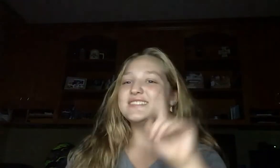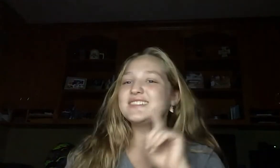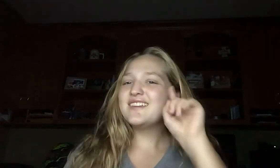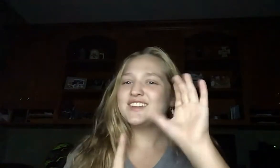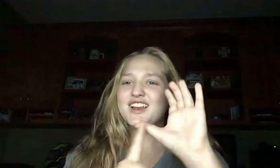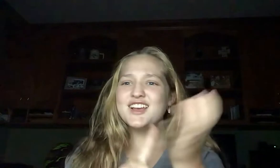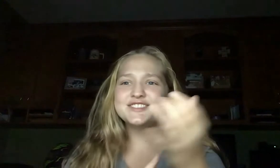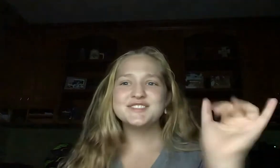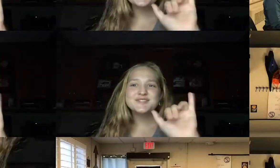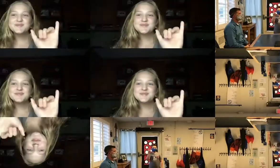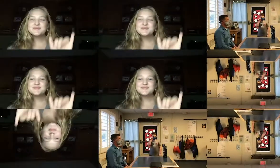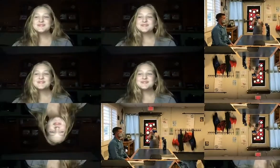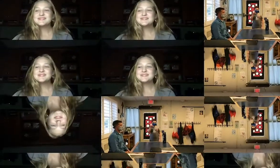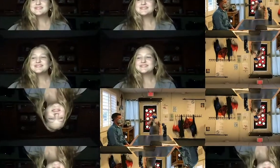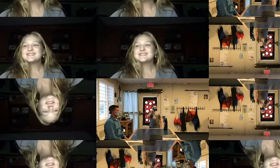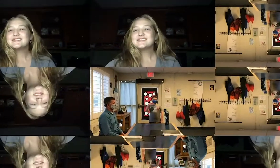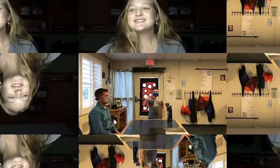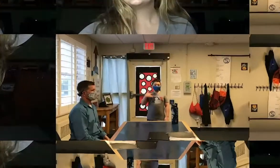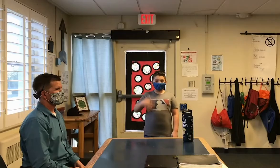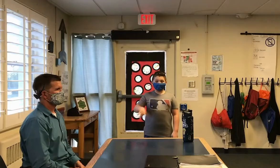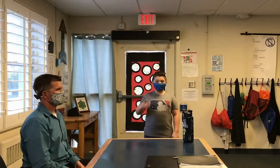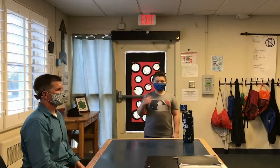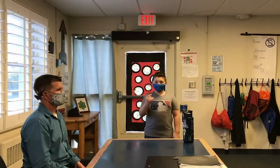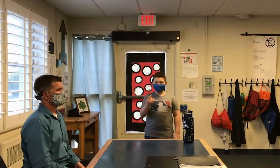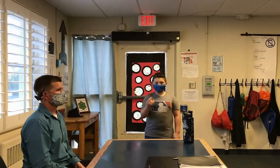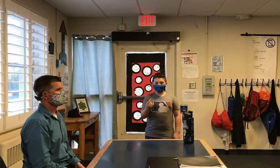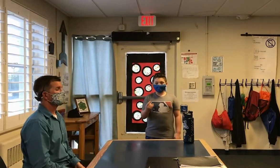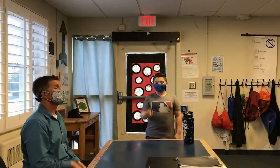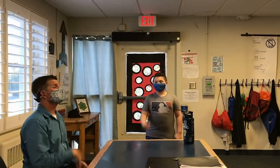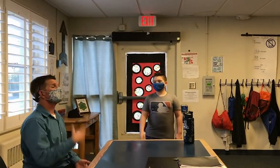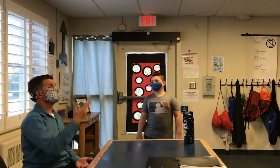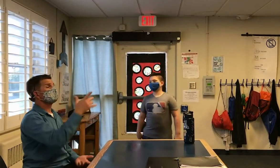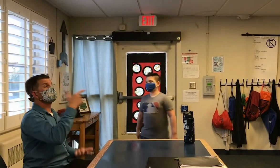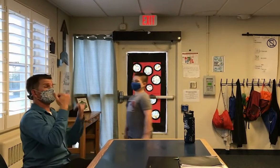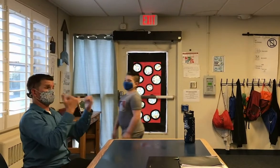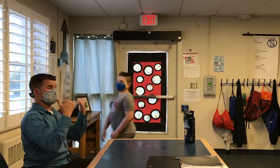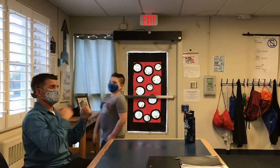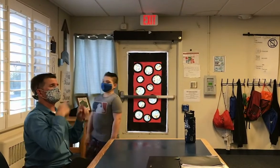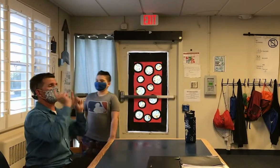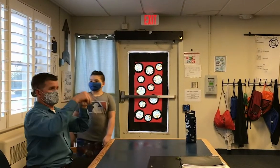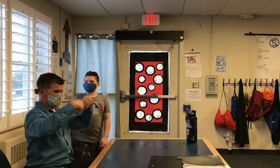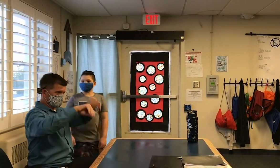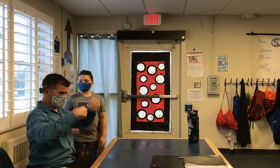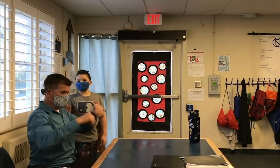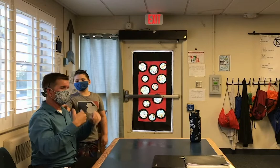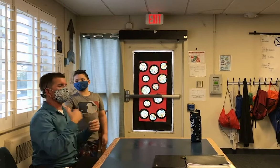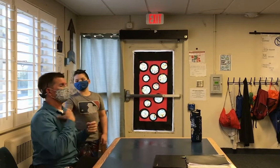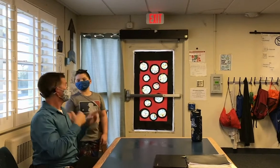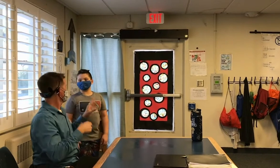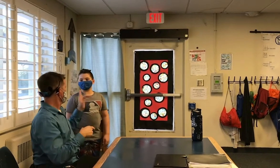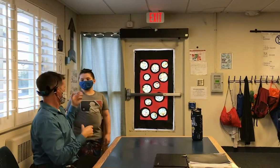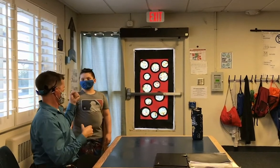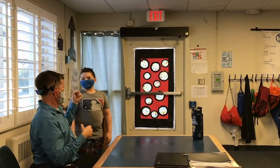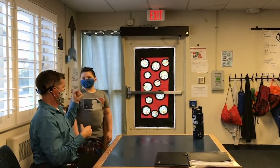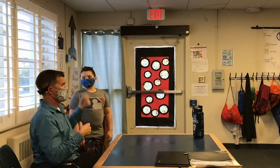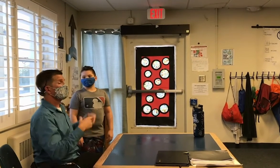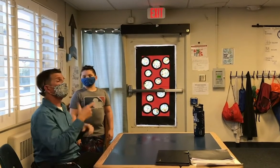No Deaf culture too. cuts to a video of a student and a teacher in a classroom. They begin to sign. So, today I'm going to the store- wait, hang on.